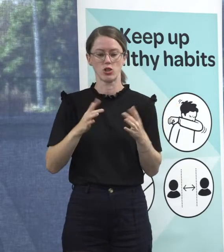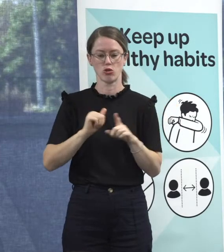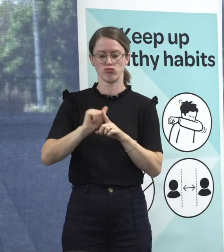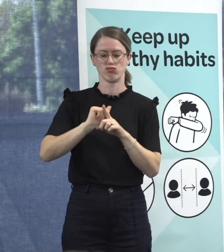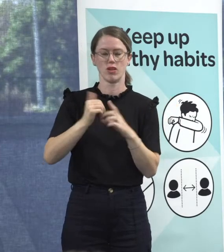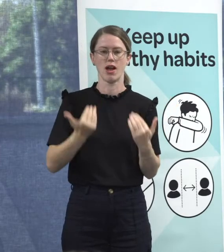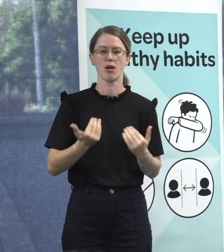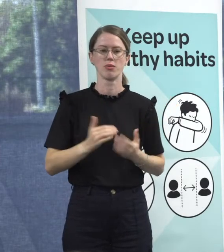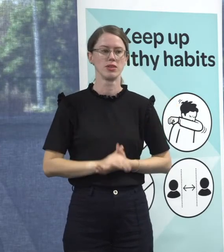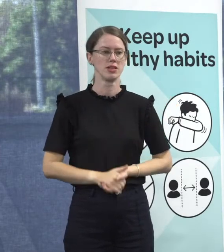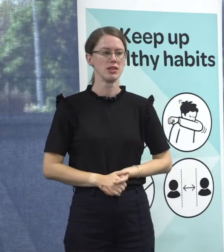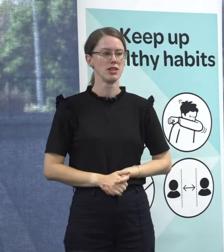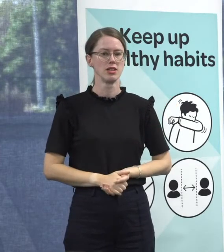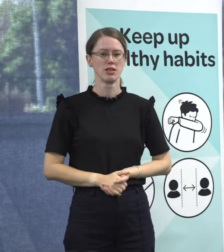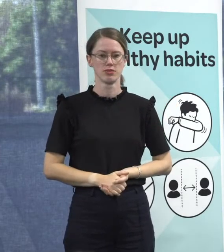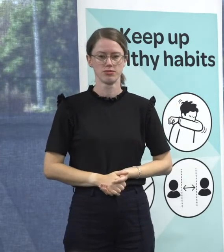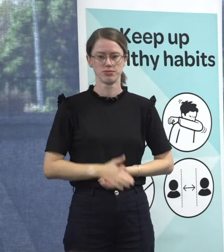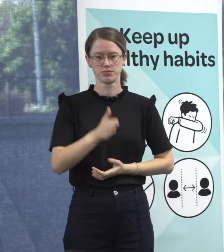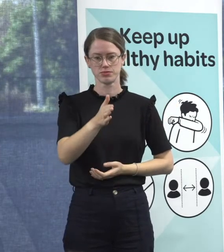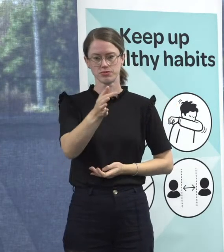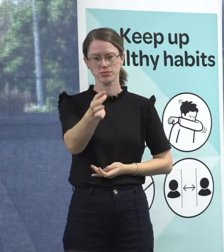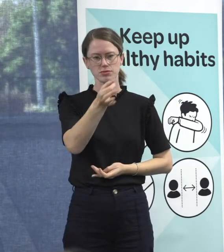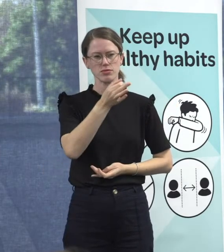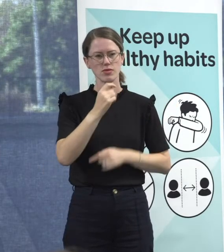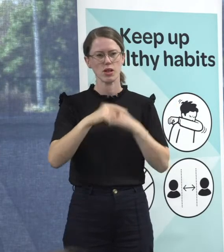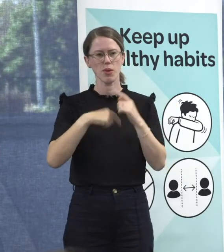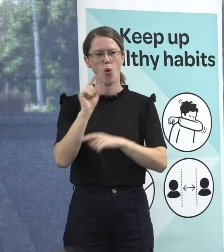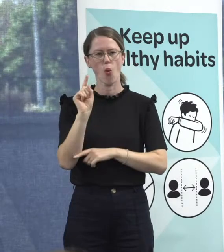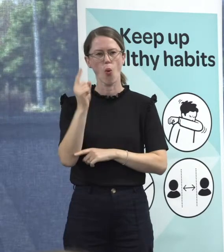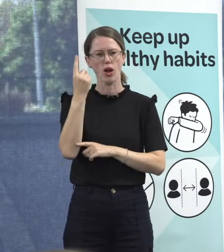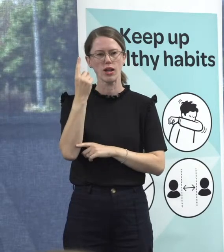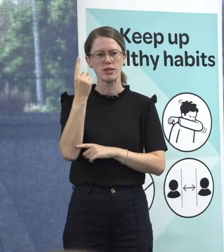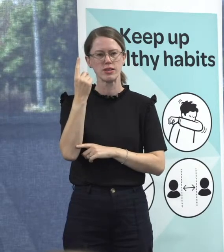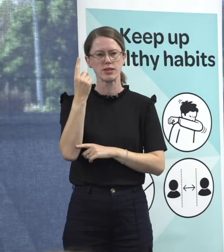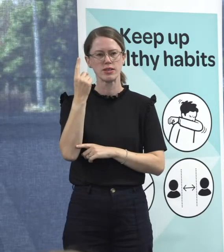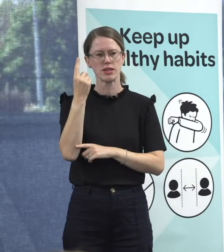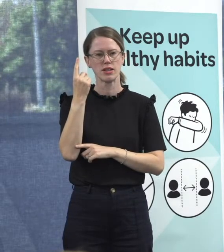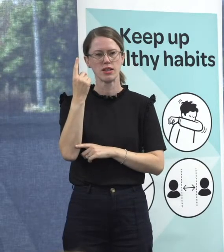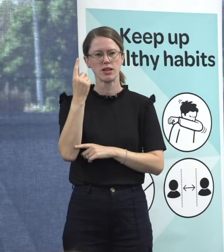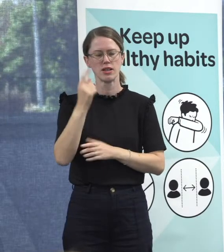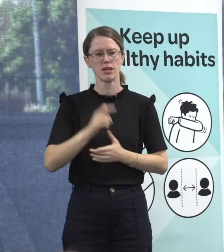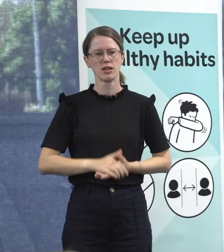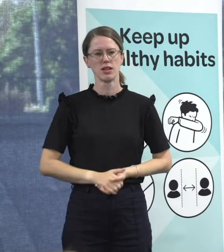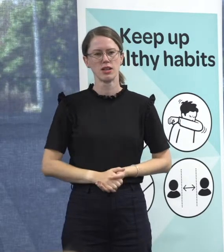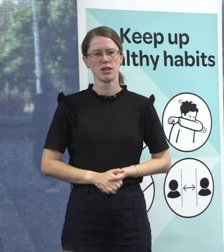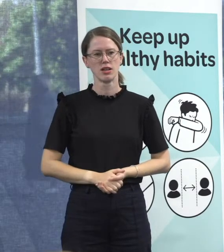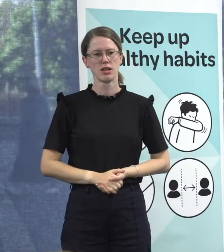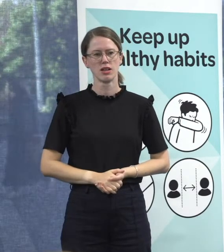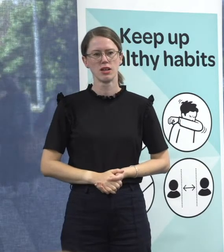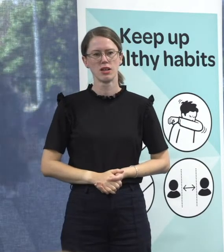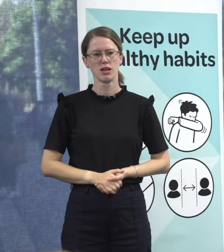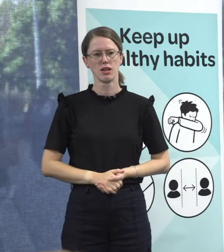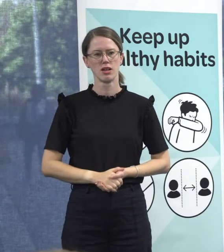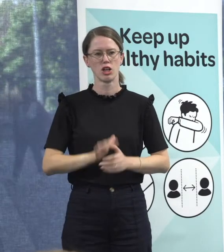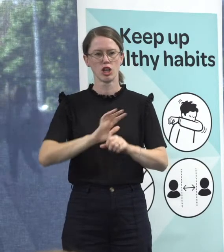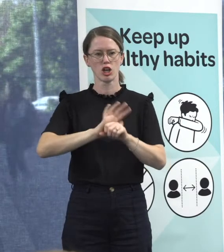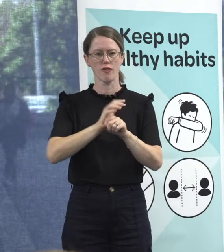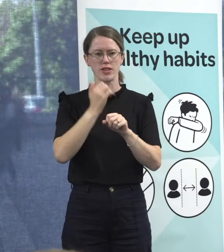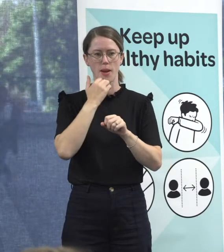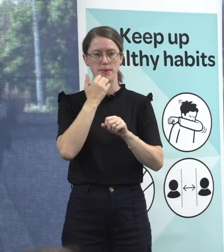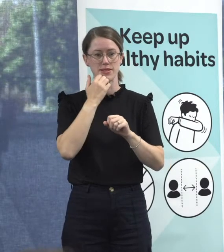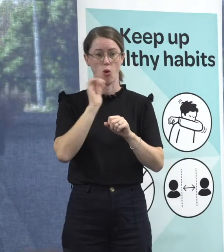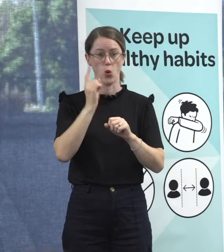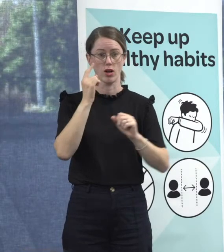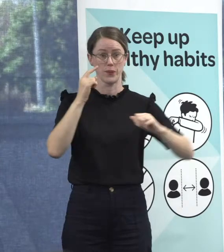And on the Yep, please. I was going to go back to Auckland, if that's okay, around that. I guess the increase in cases now, are